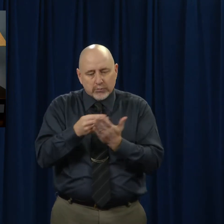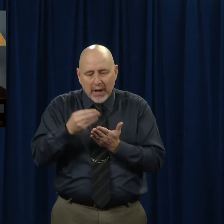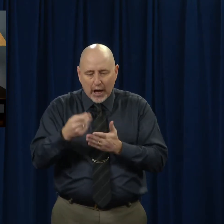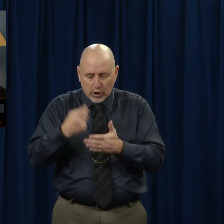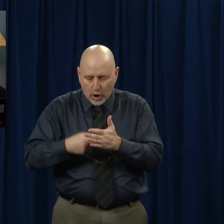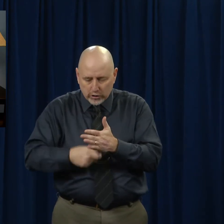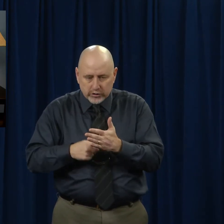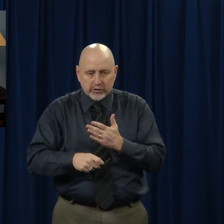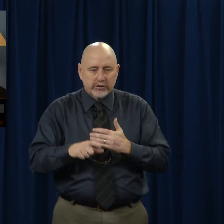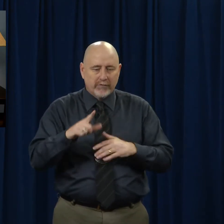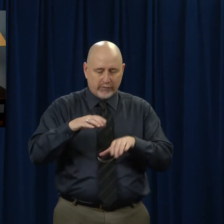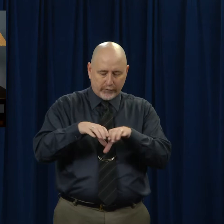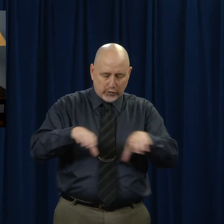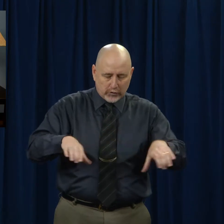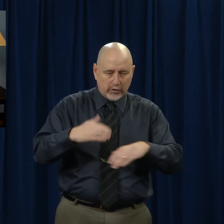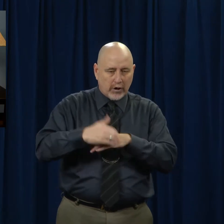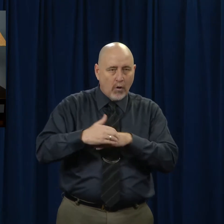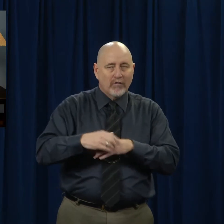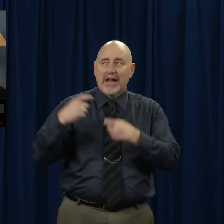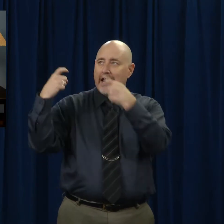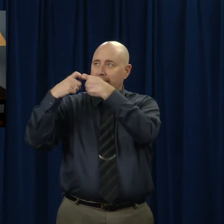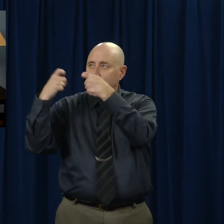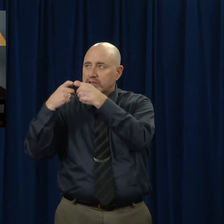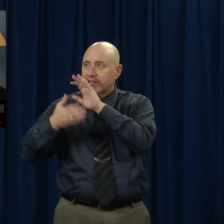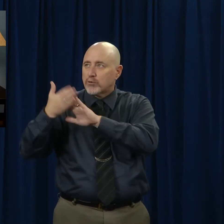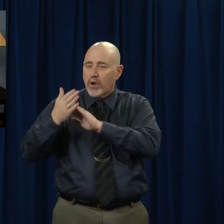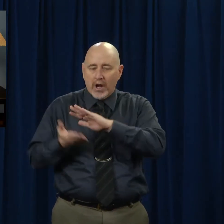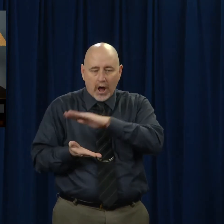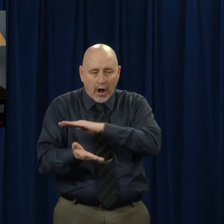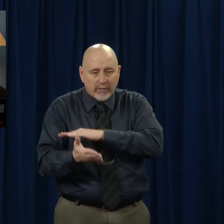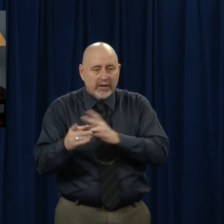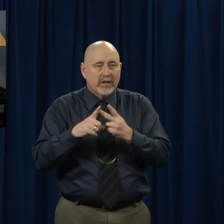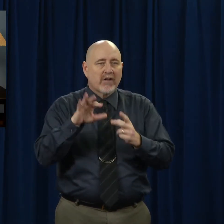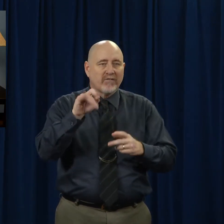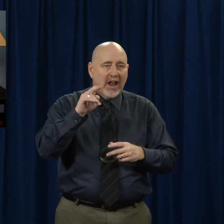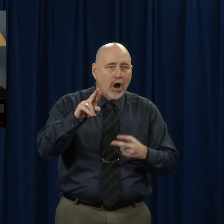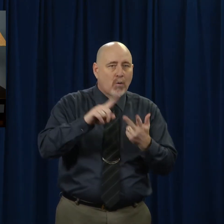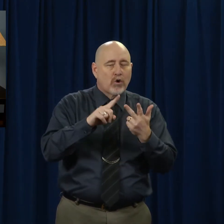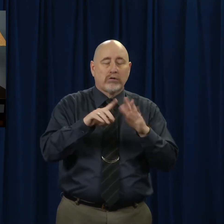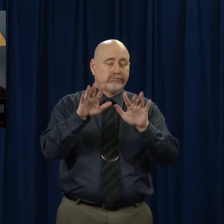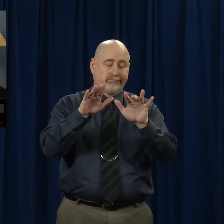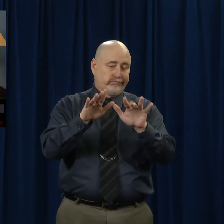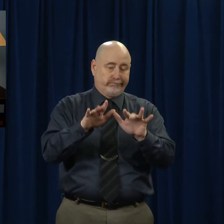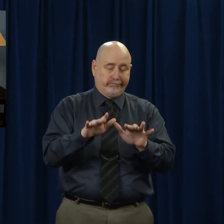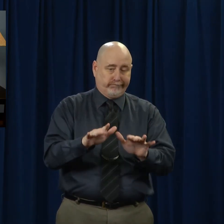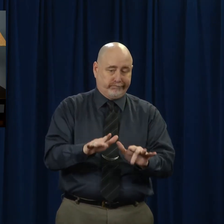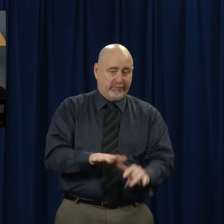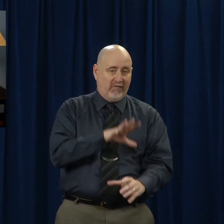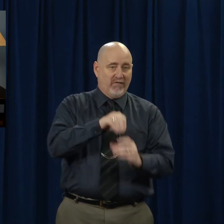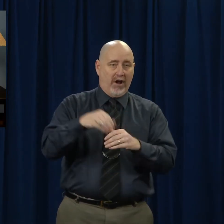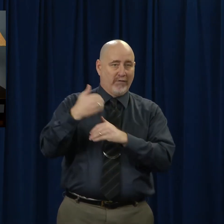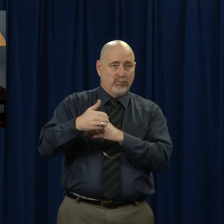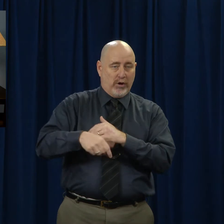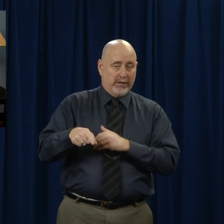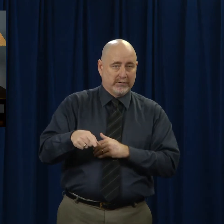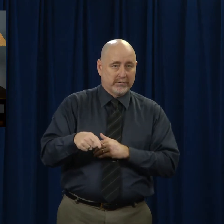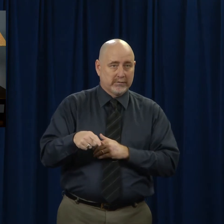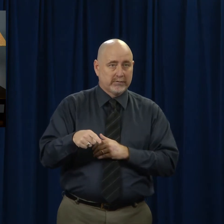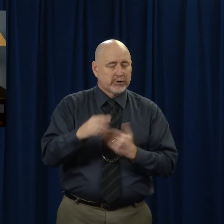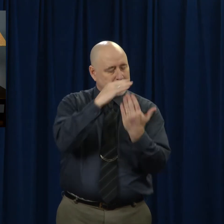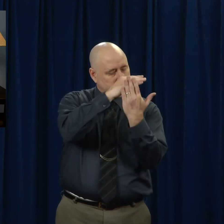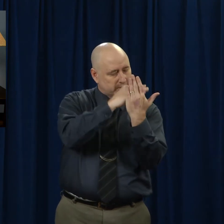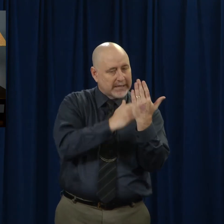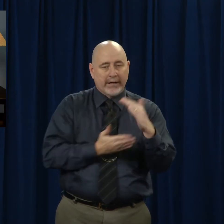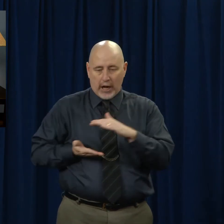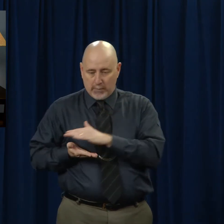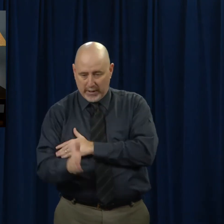cost in a loaf of bread, including the electricity to run the oven and the flour and the whatever else is in that bread. And so